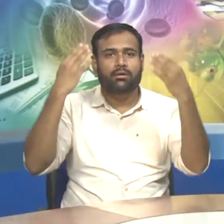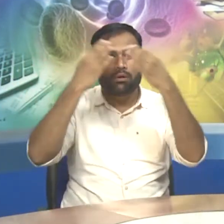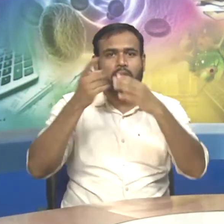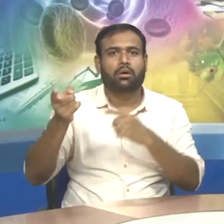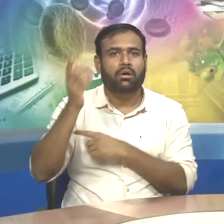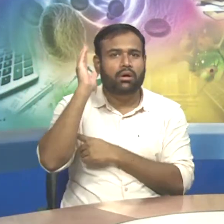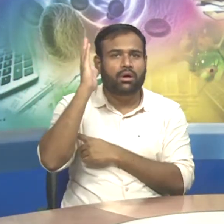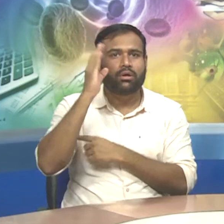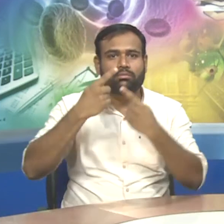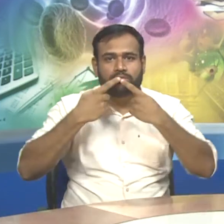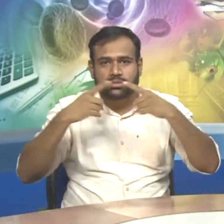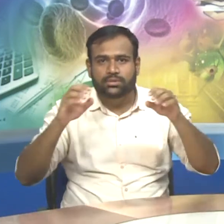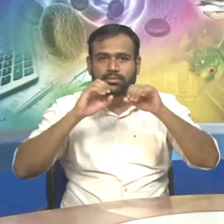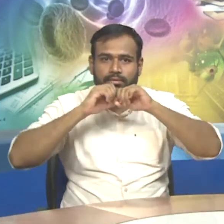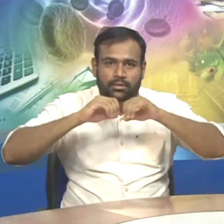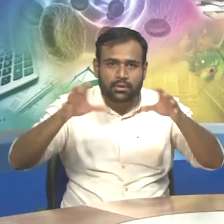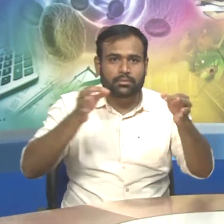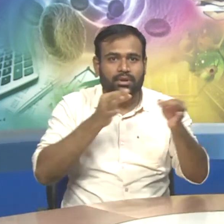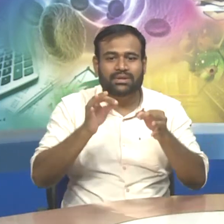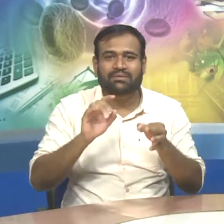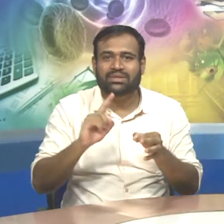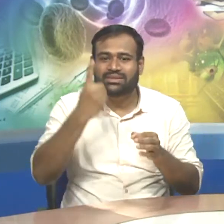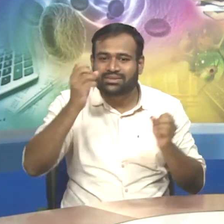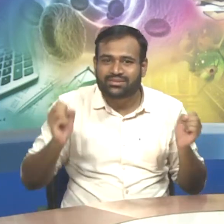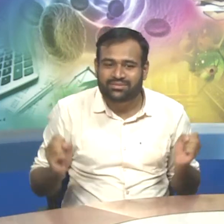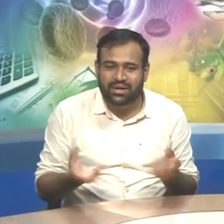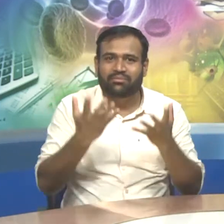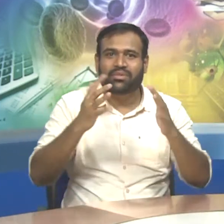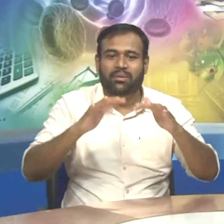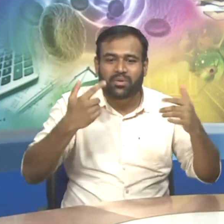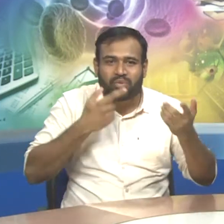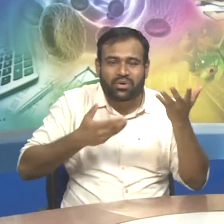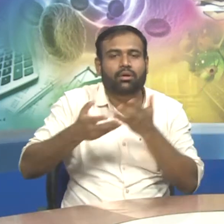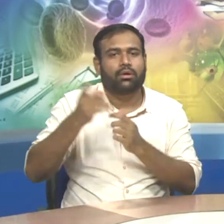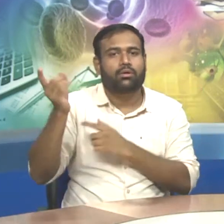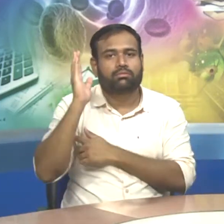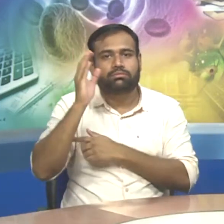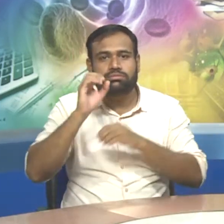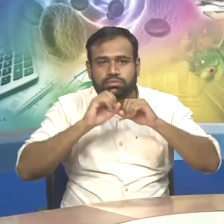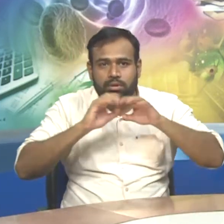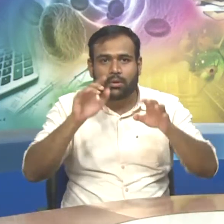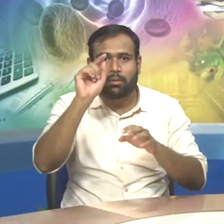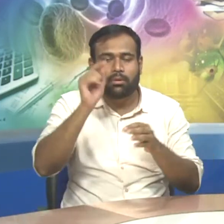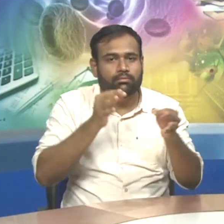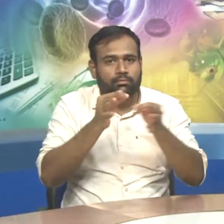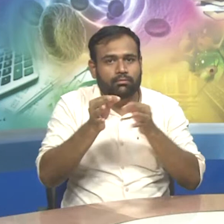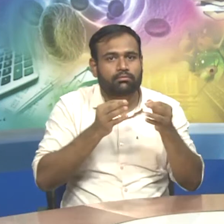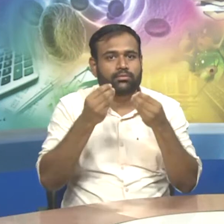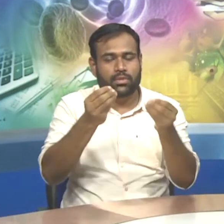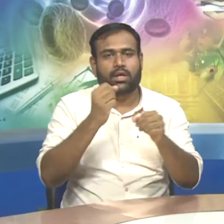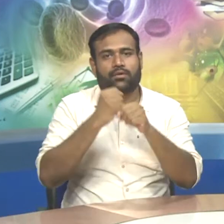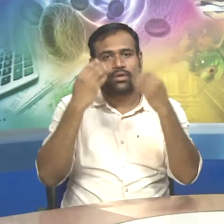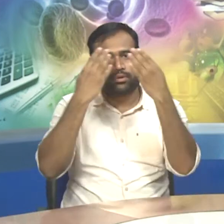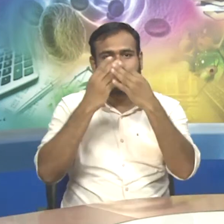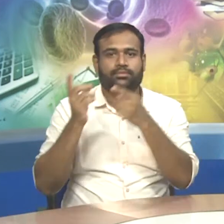first session after each general election and